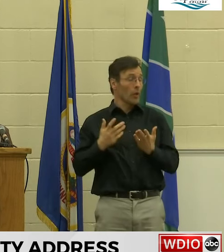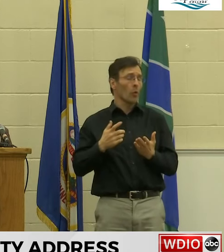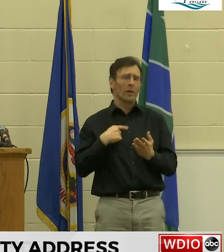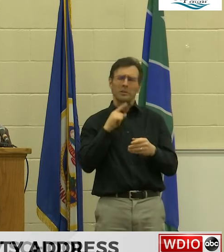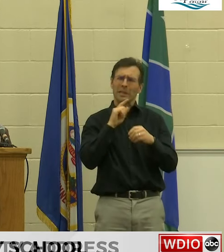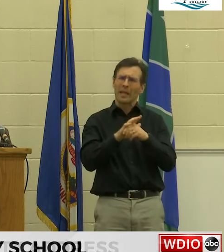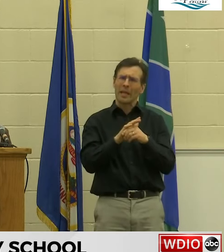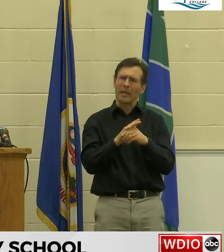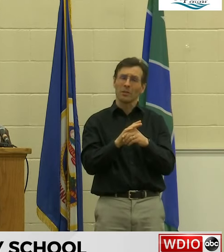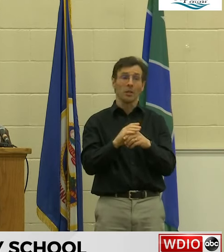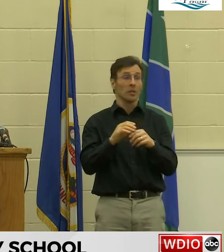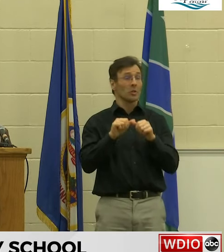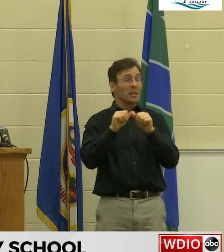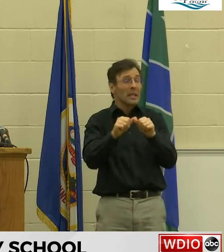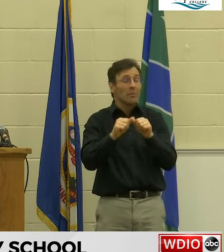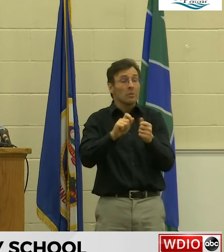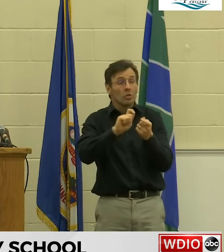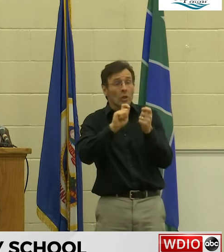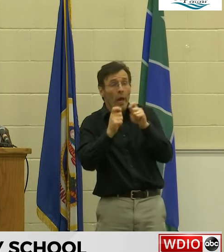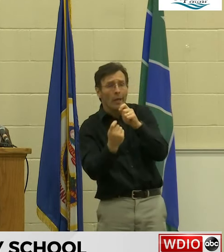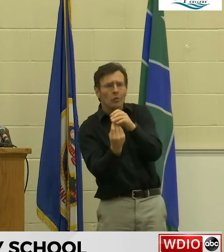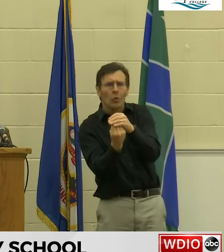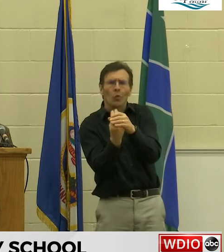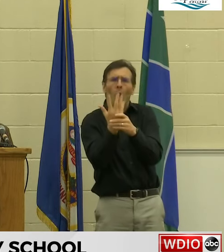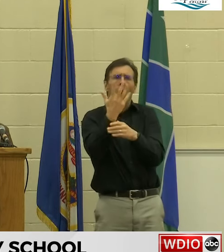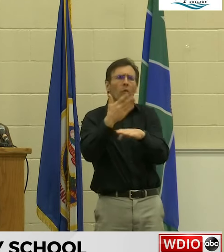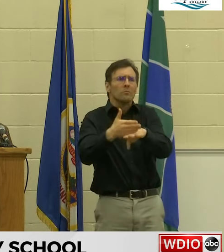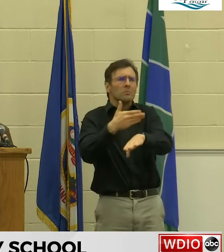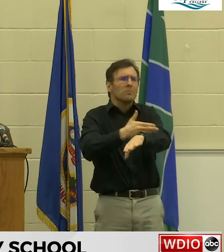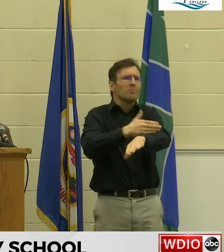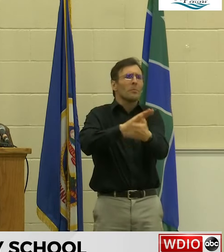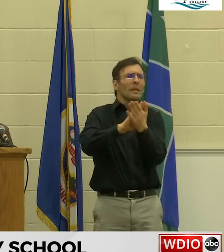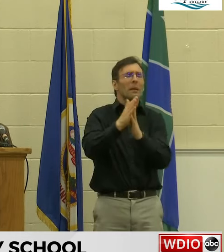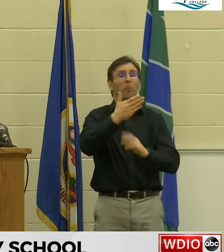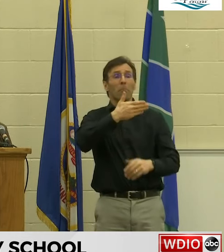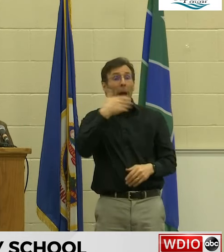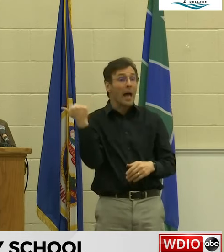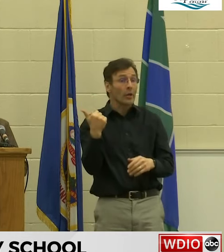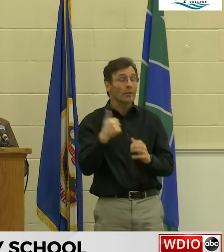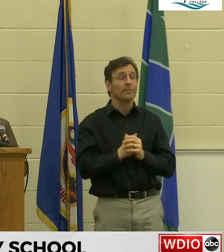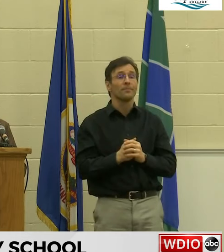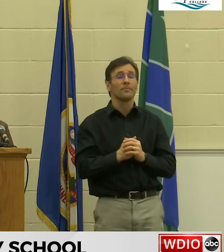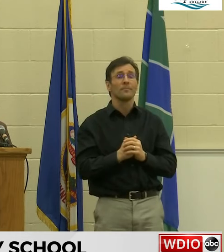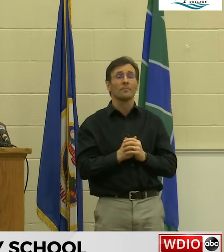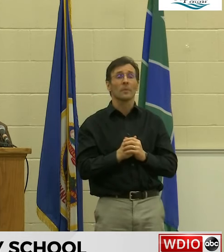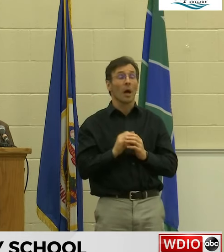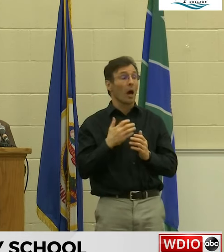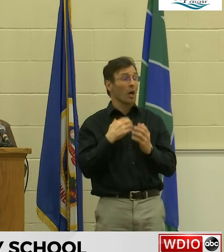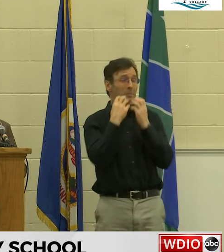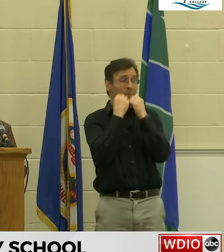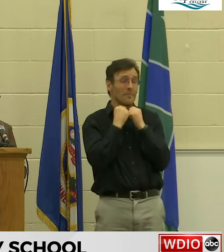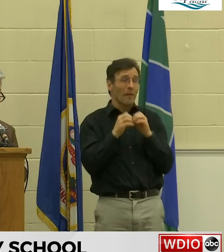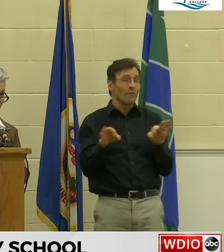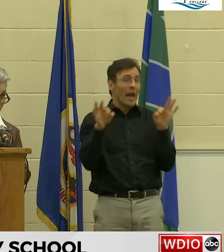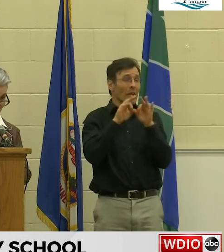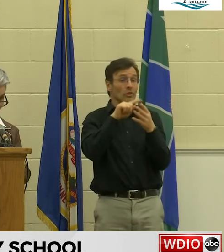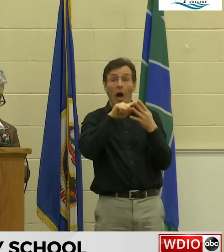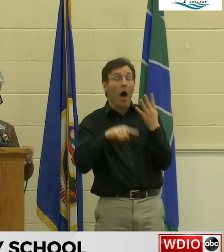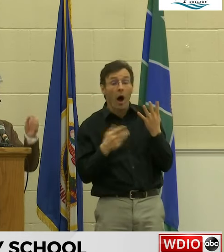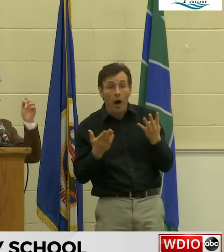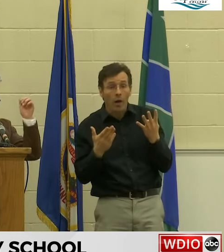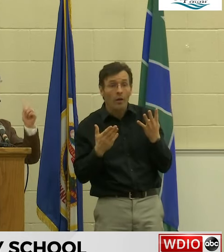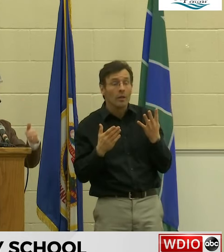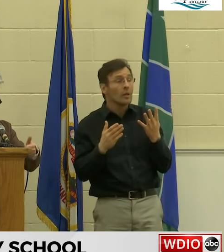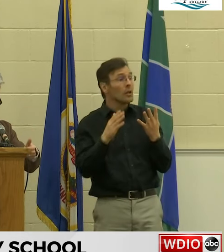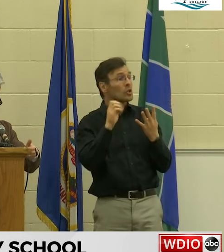continued growth, to change, to do better, to be better. Our core values at Myers-Wilkins are